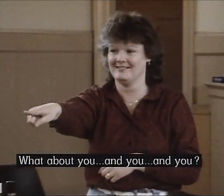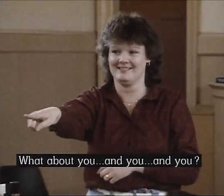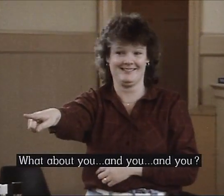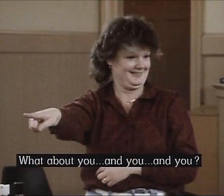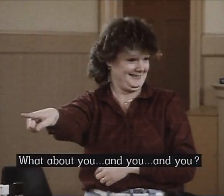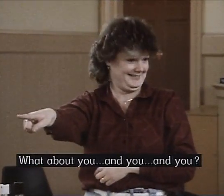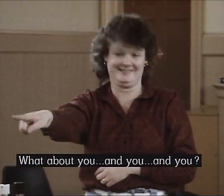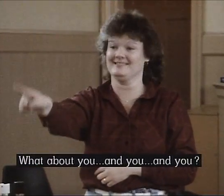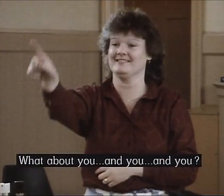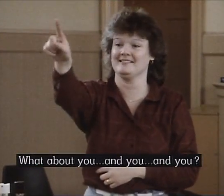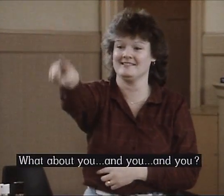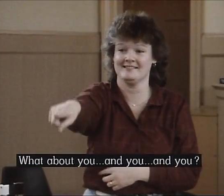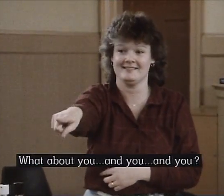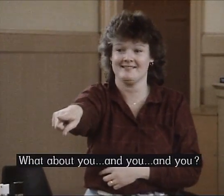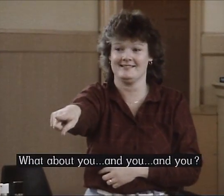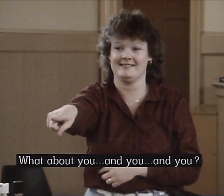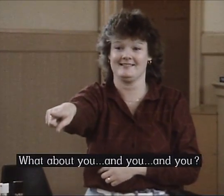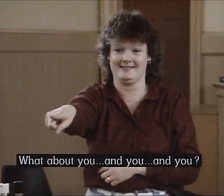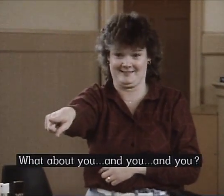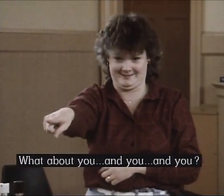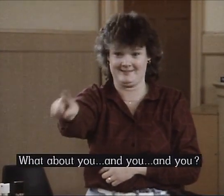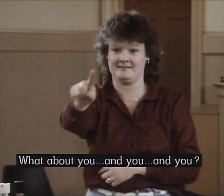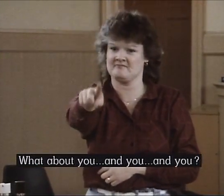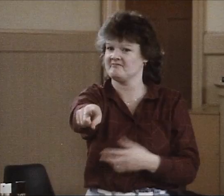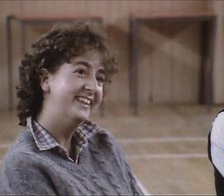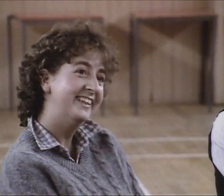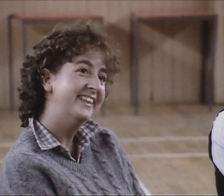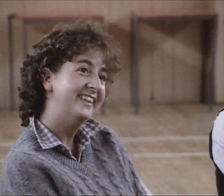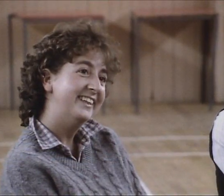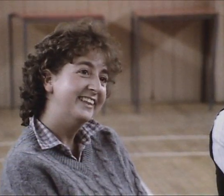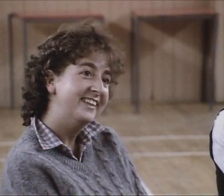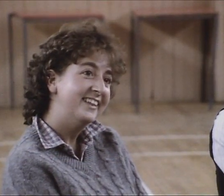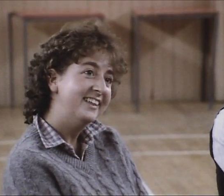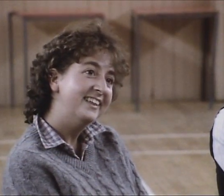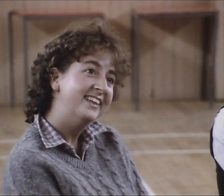What about you? And you? And you?